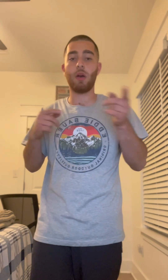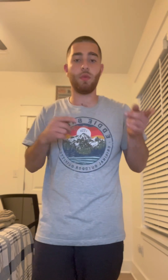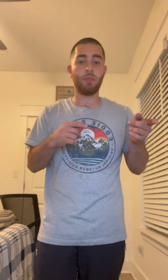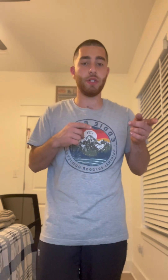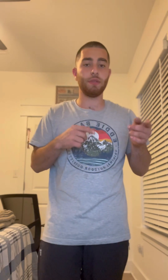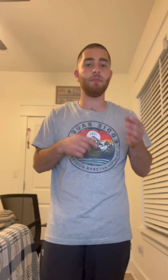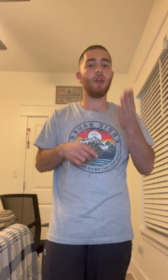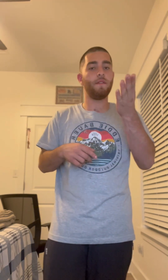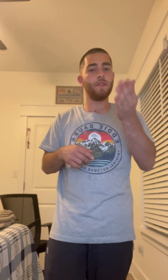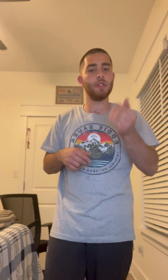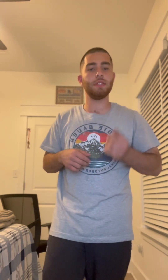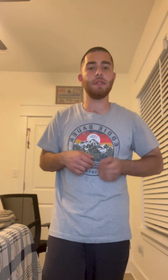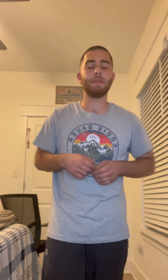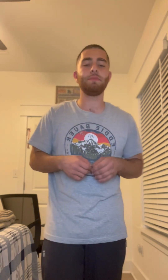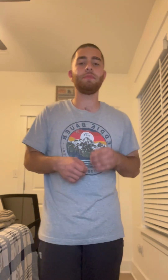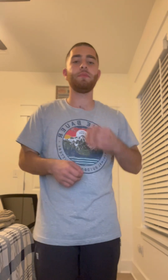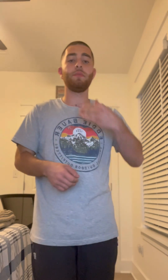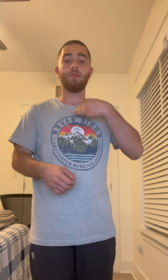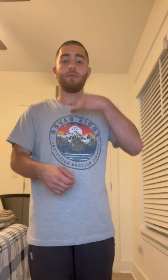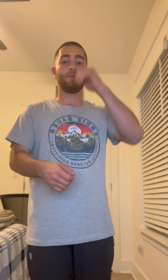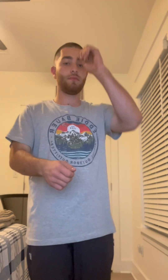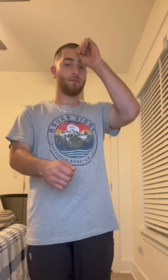1 person. For instance,